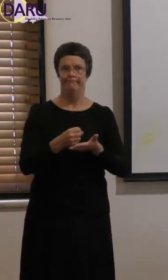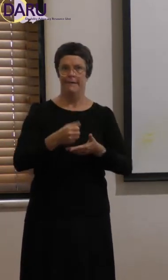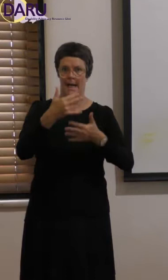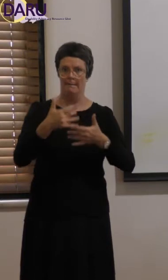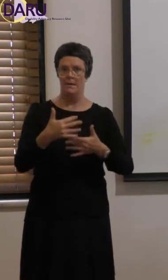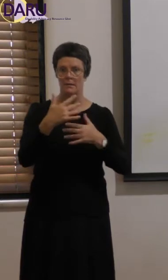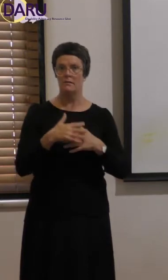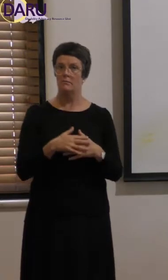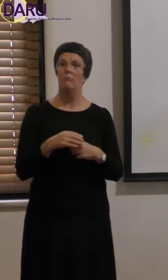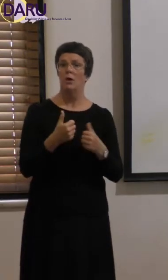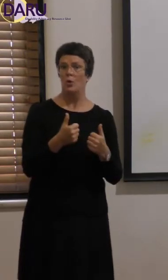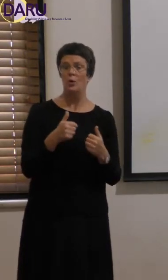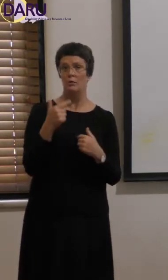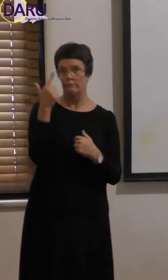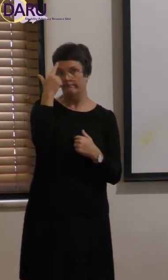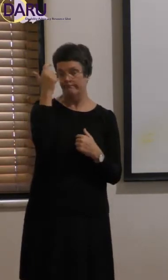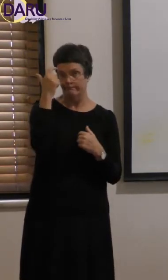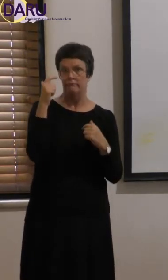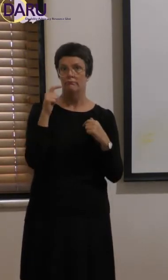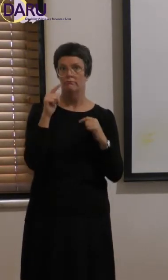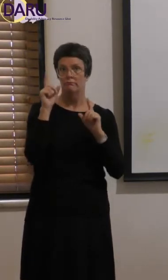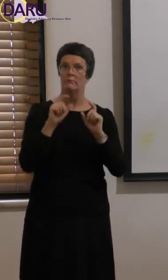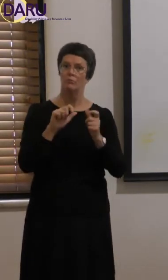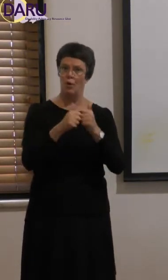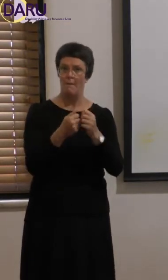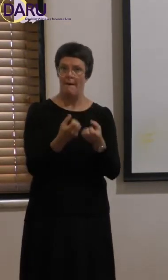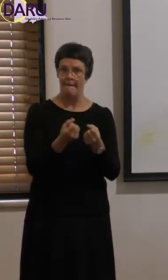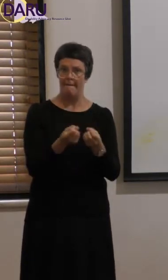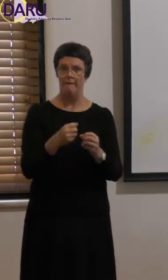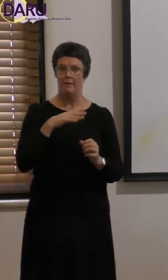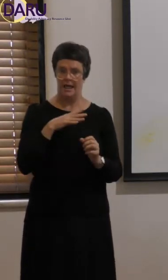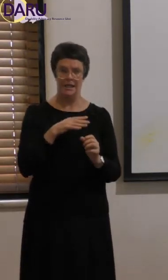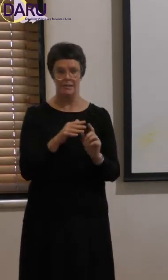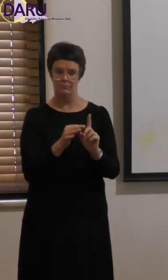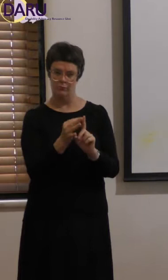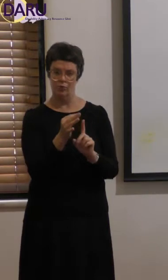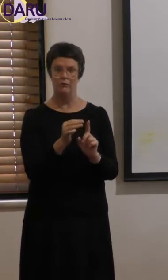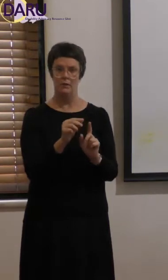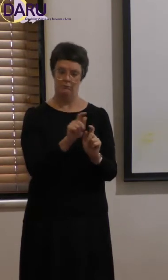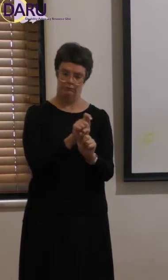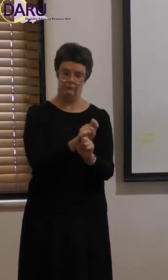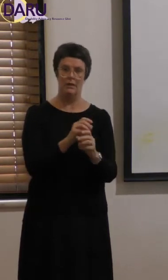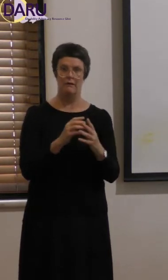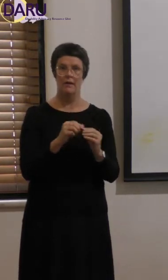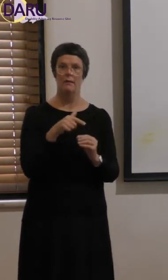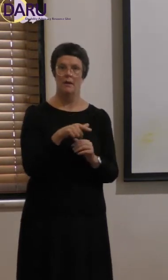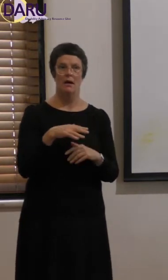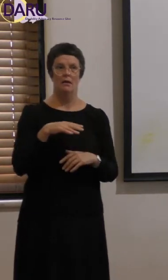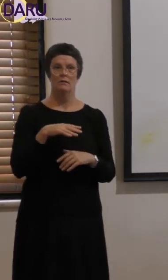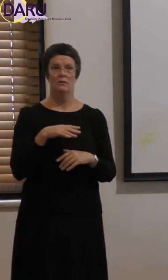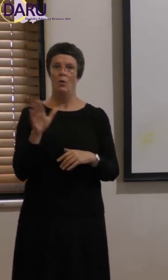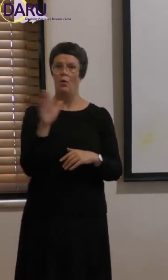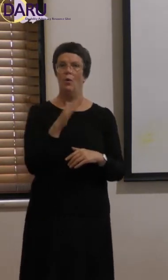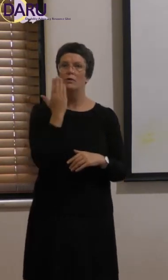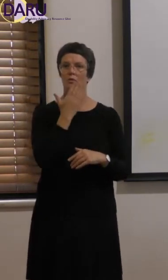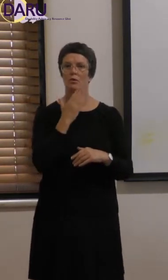heard, which is a good initiative. It is problematic, and I think it needs some refinement, but it's around all schools across